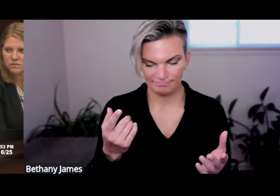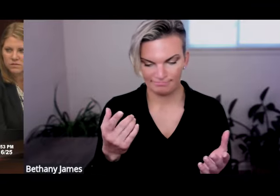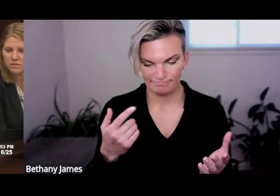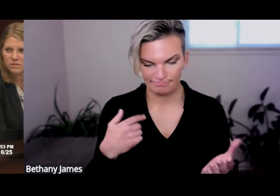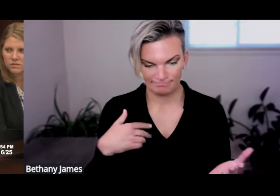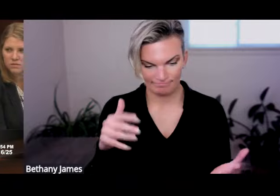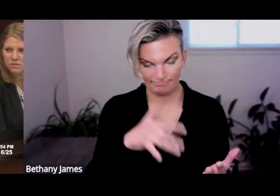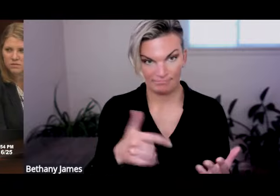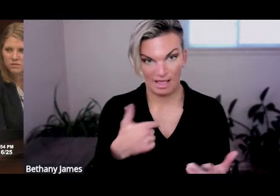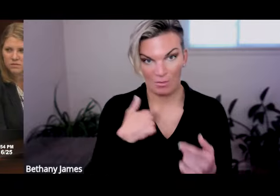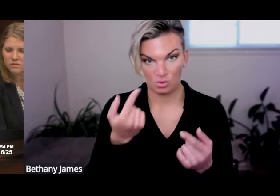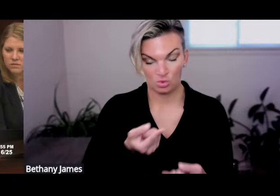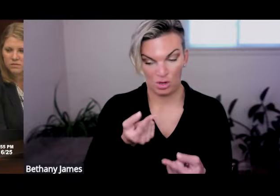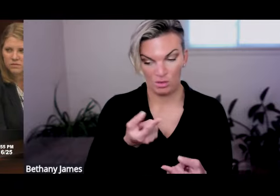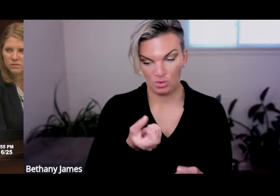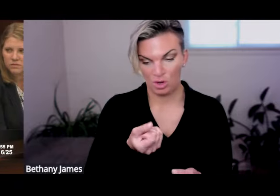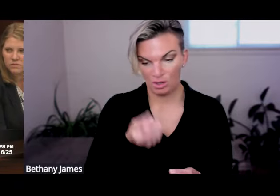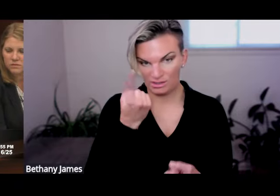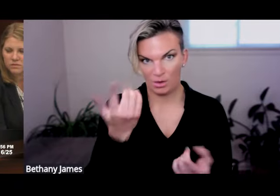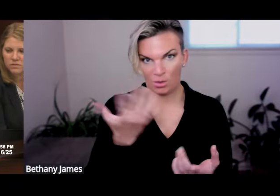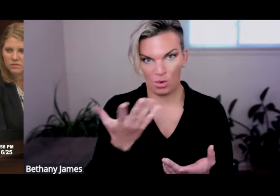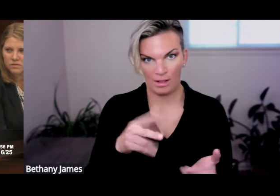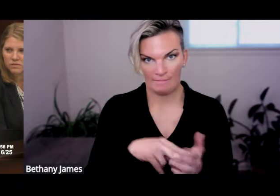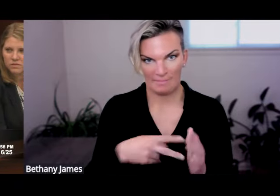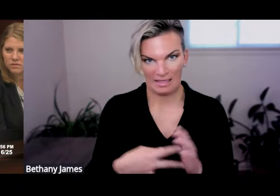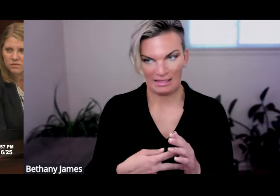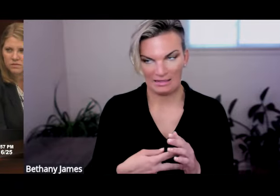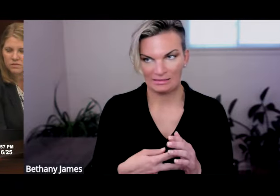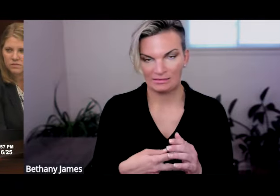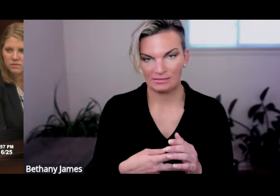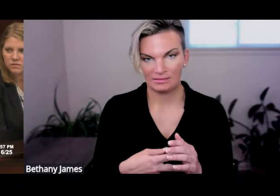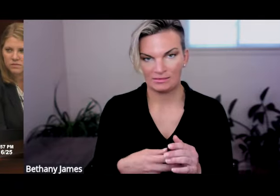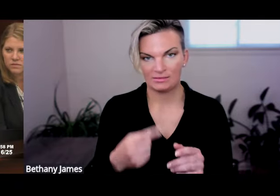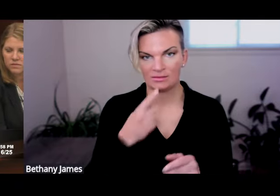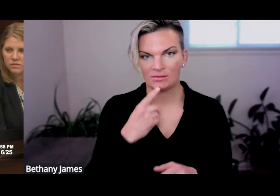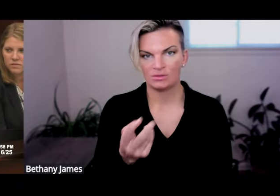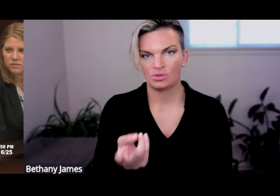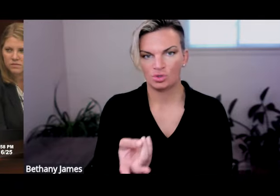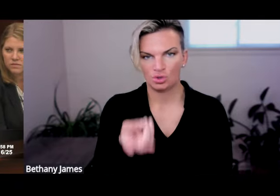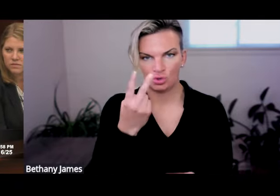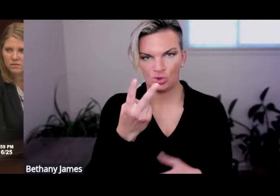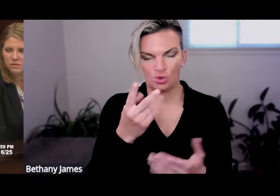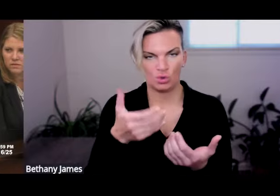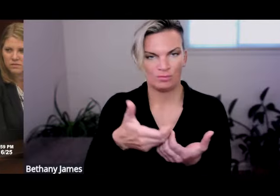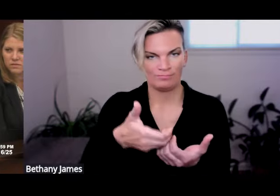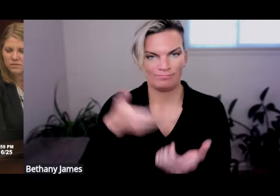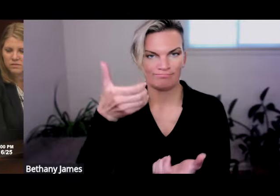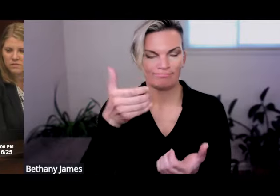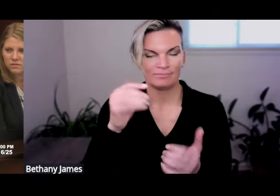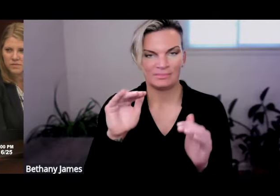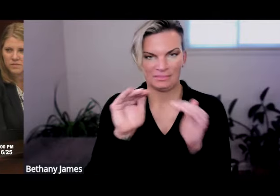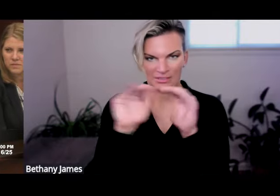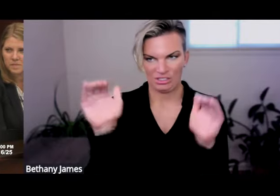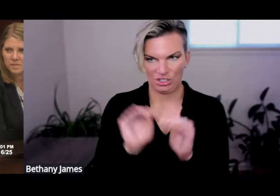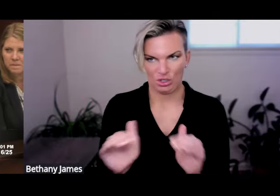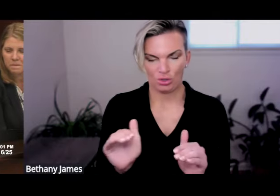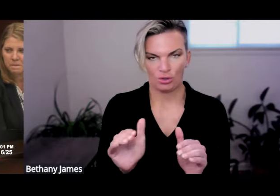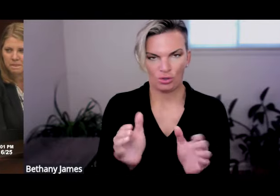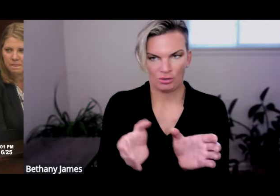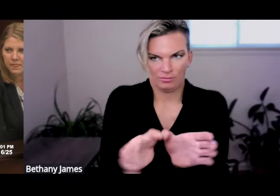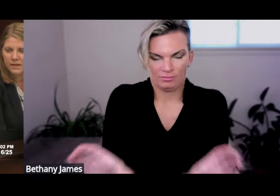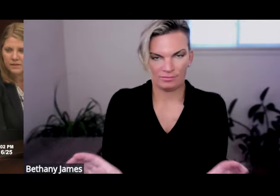to understand what it means to say two-tier voting system. Like, I don't understand that